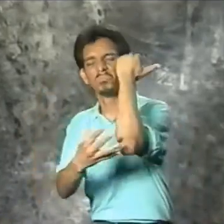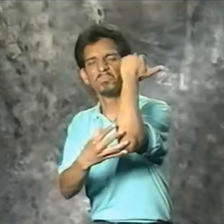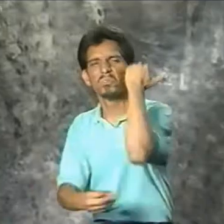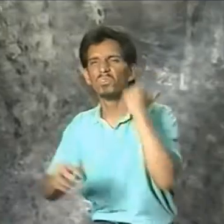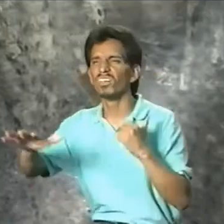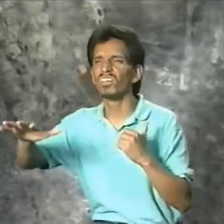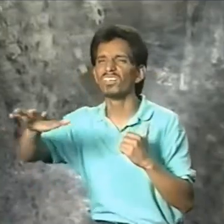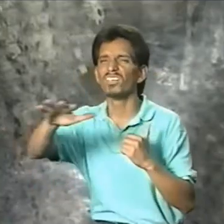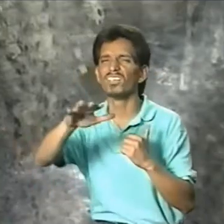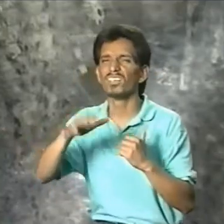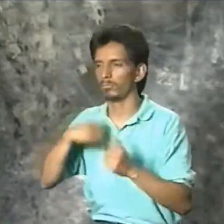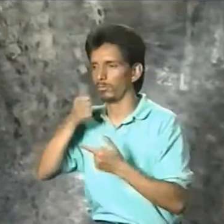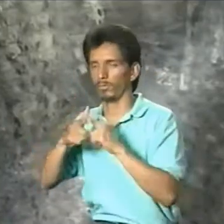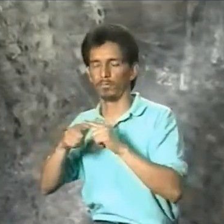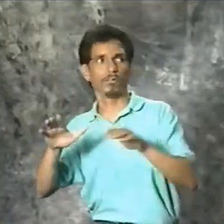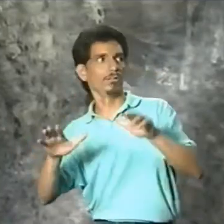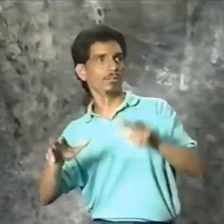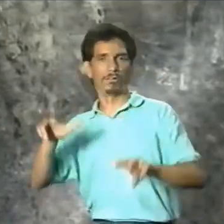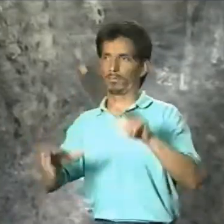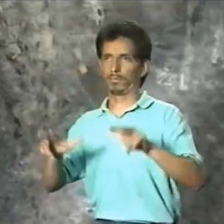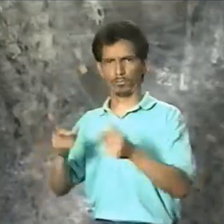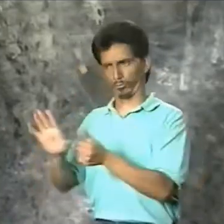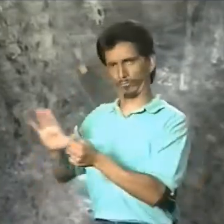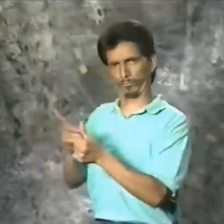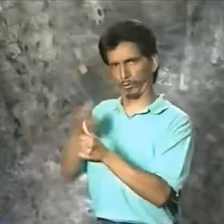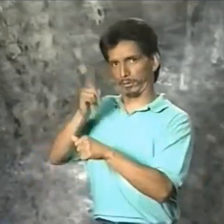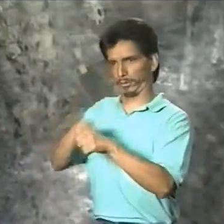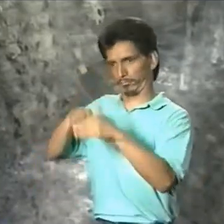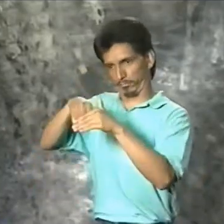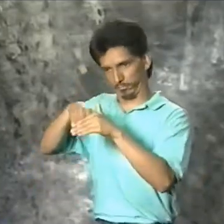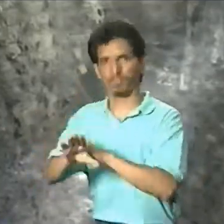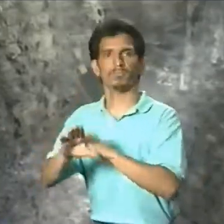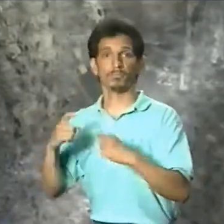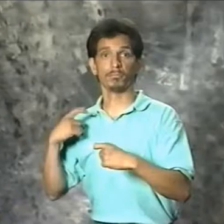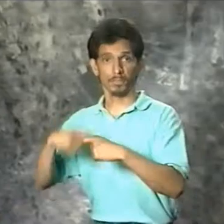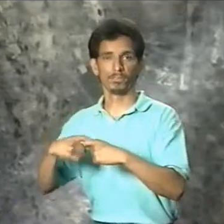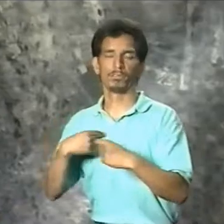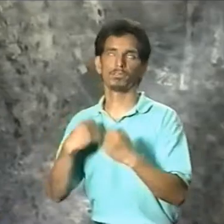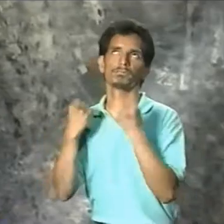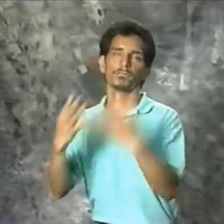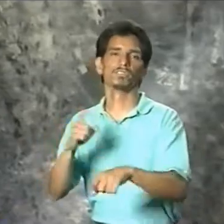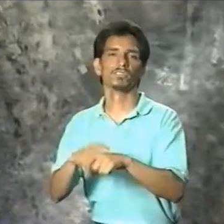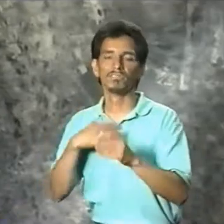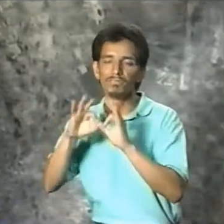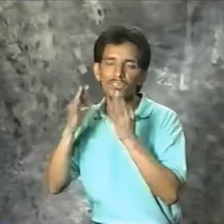It was a really diminished city, very poor people all around. And it was the first